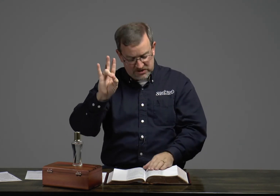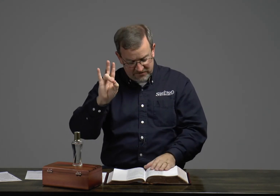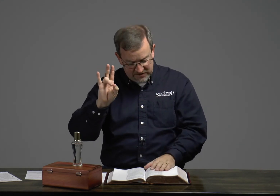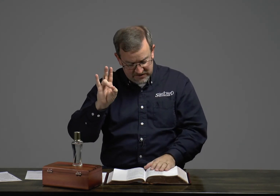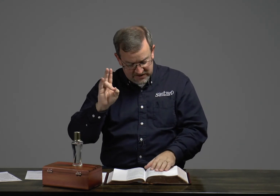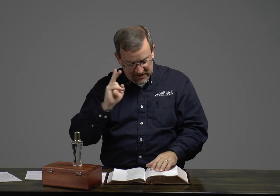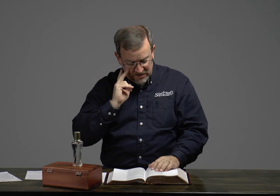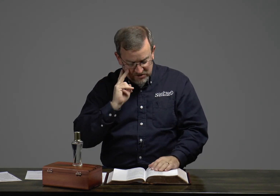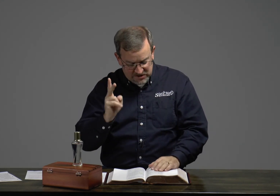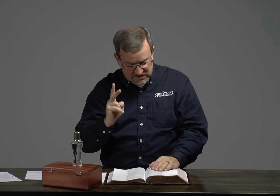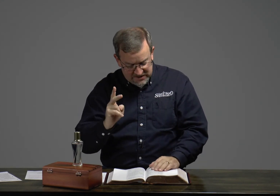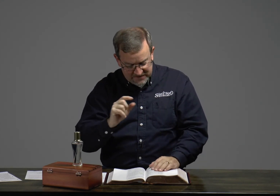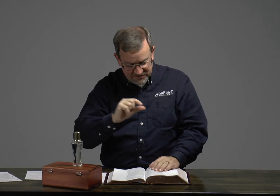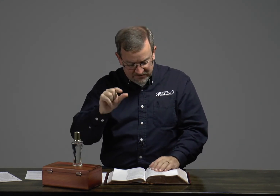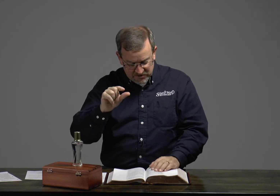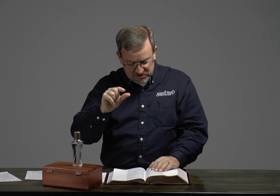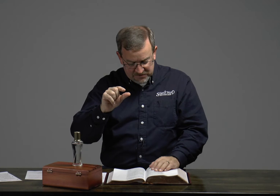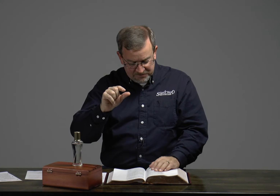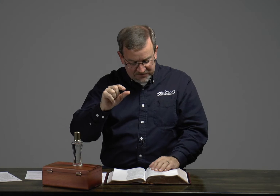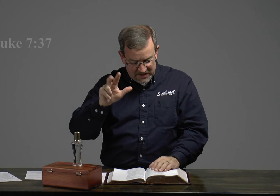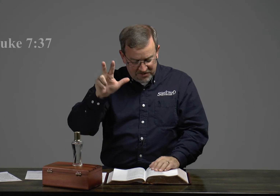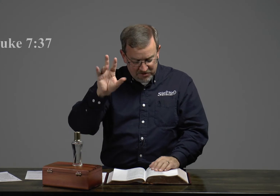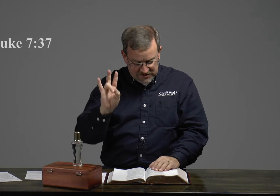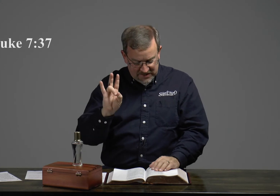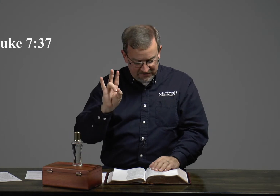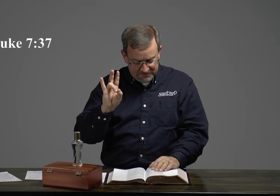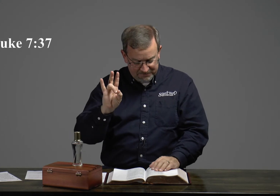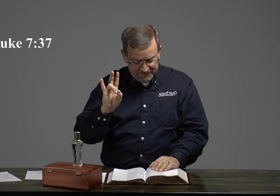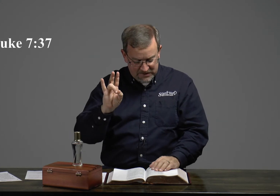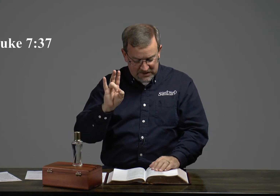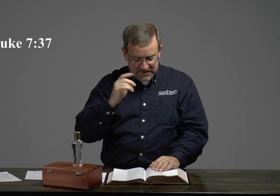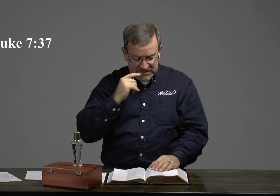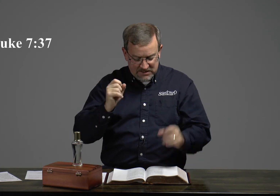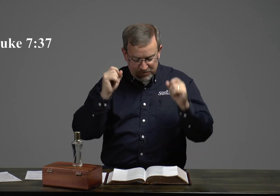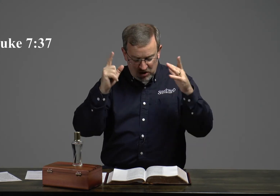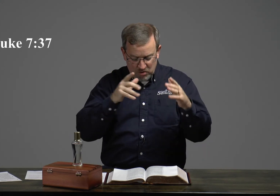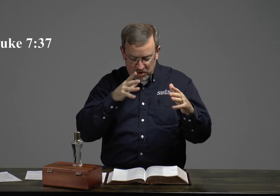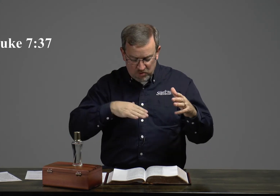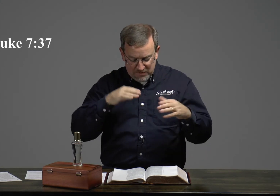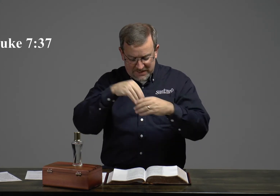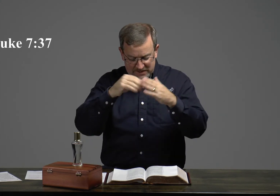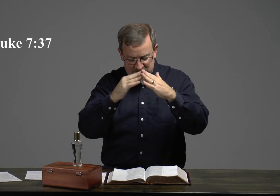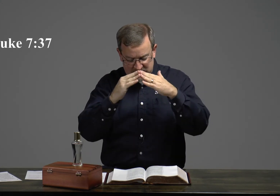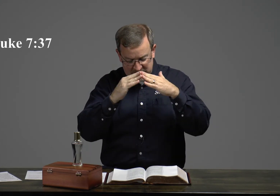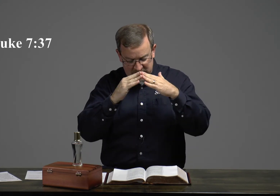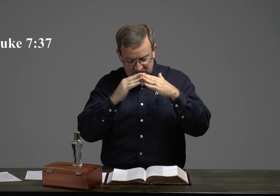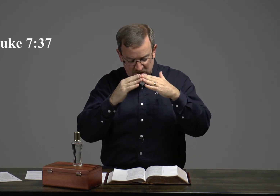Luke chapter 7, I want you to see verse 37. It says, and behold, a woman in the city,